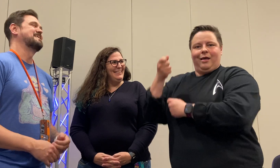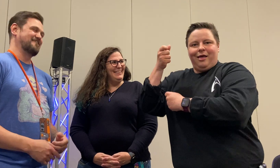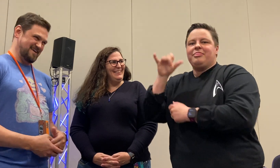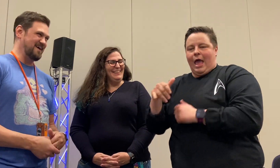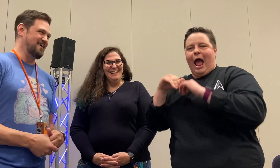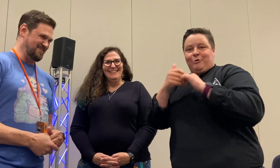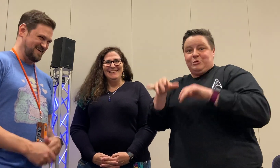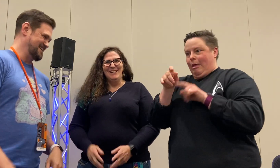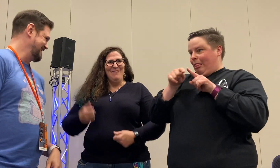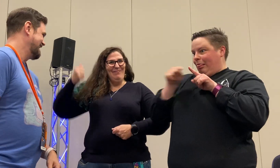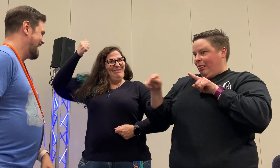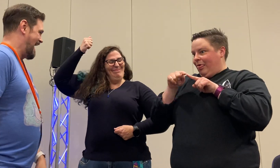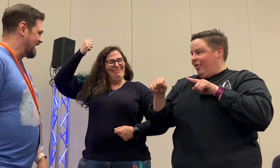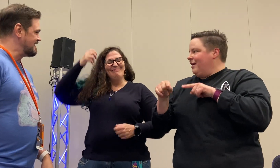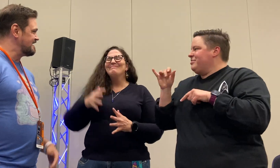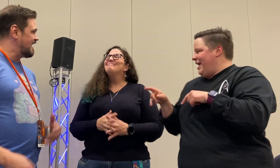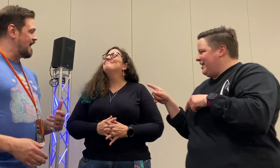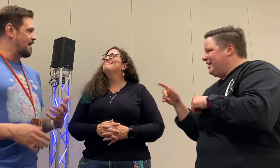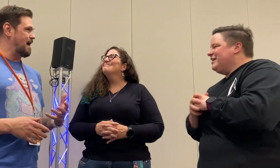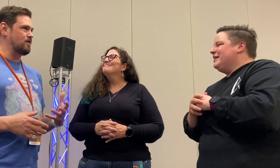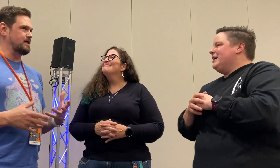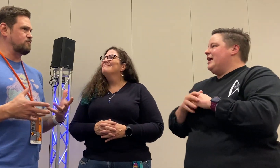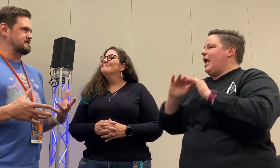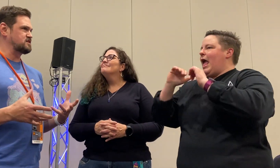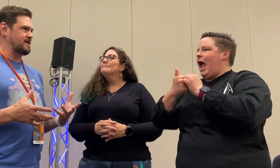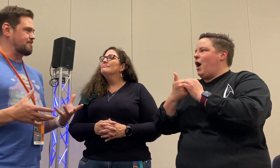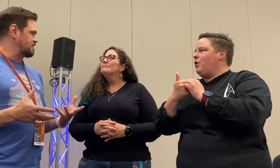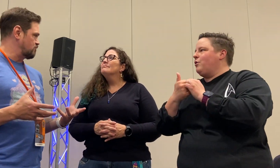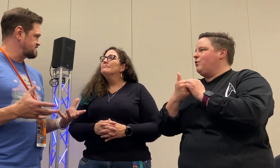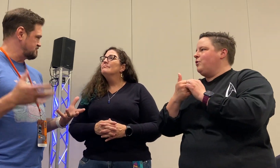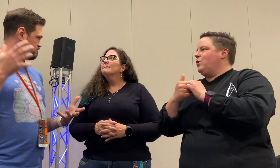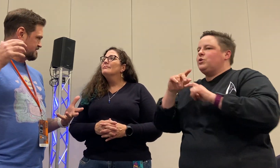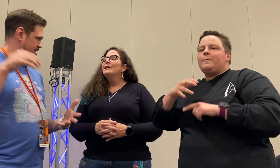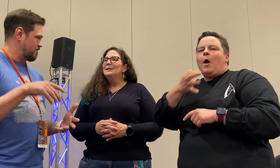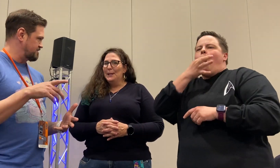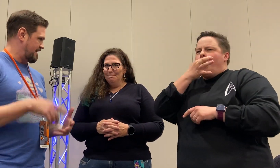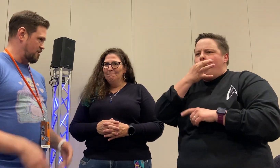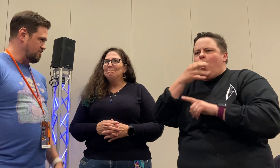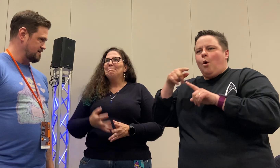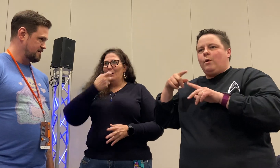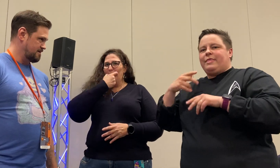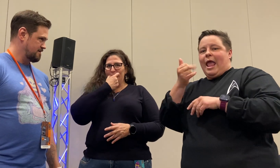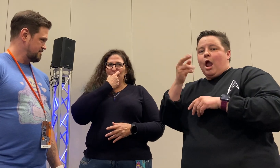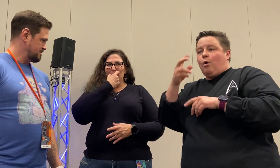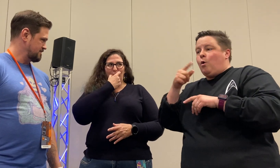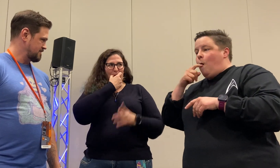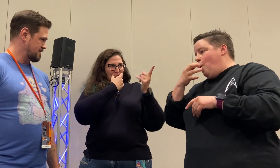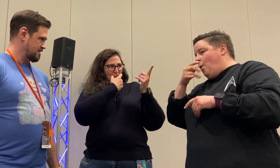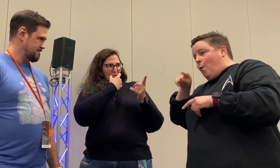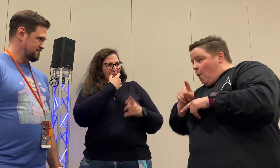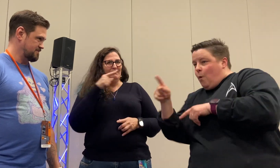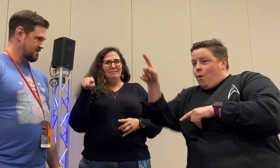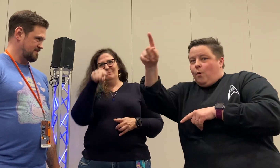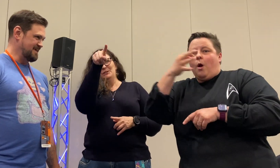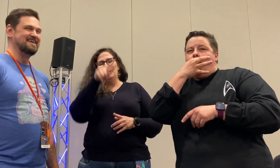There we go. Yep. And then, uh, about like when he's talking about the whistle with the, with the arrow. Yep. Whistle and then showing